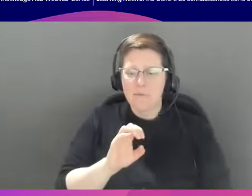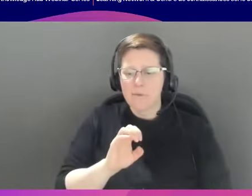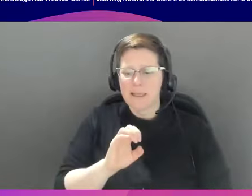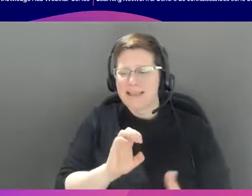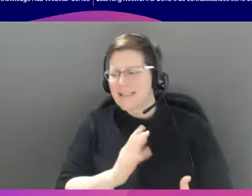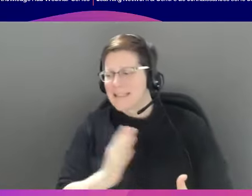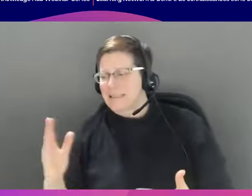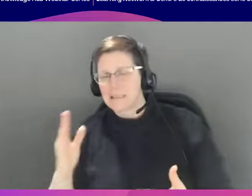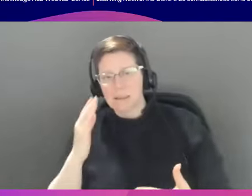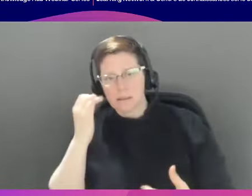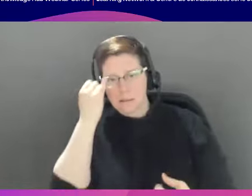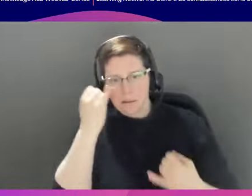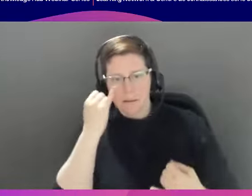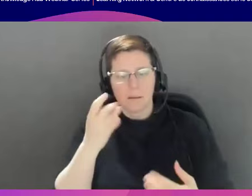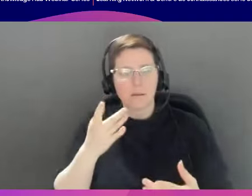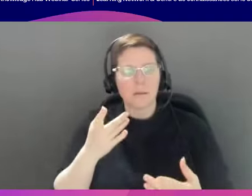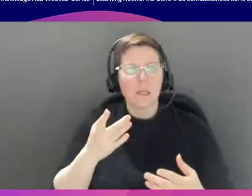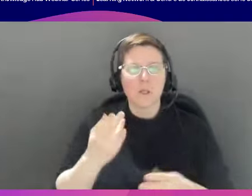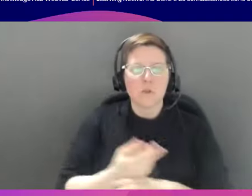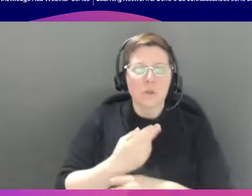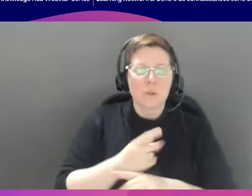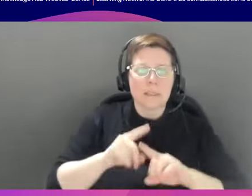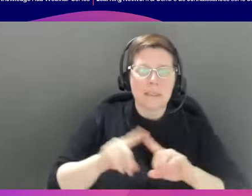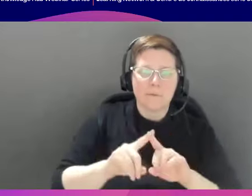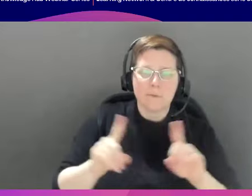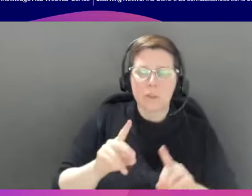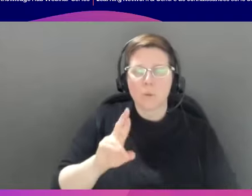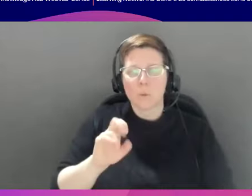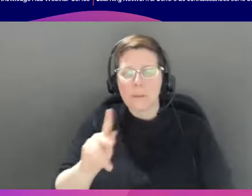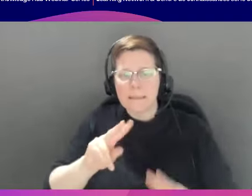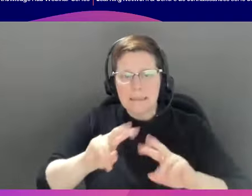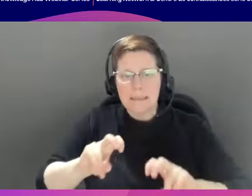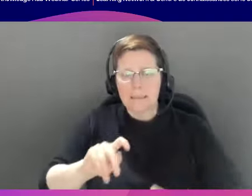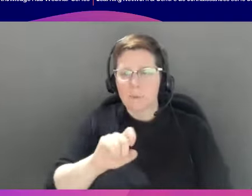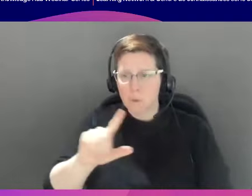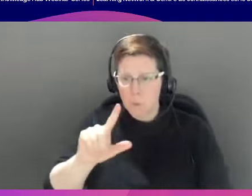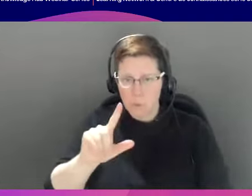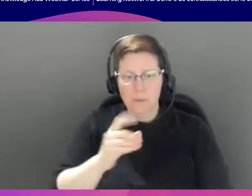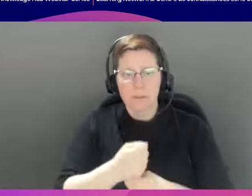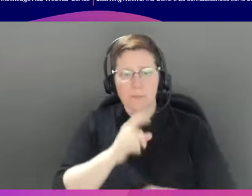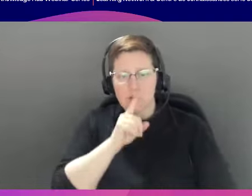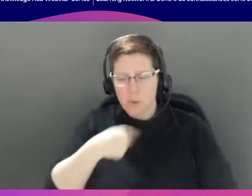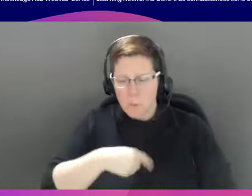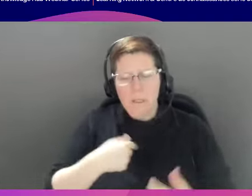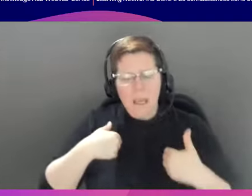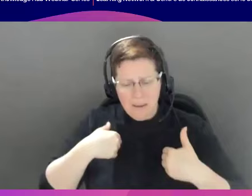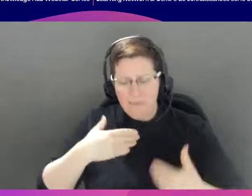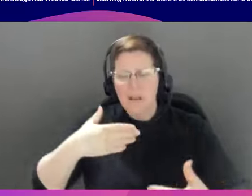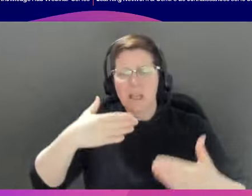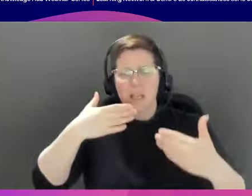to refine our existing risk assessment tools for extremism to ensure that we have a comprehensive understanding of